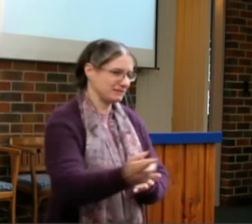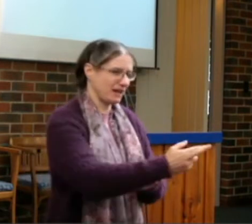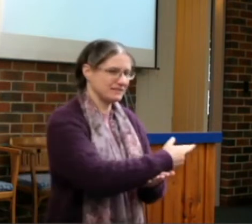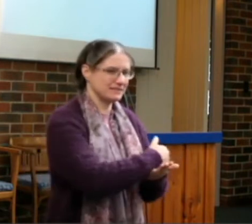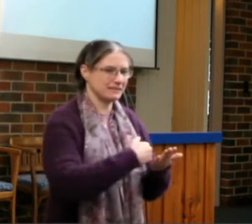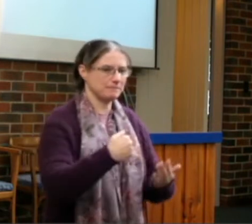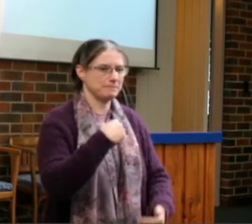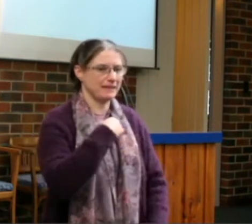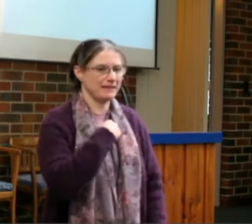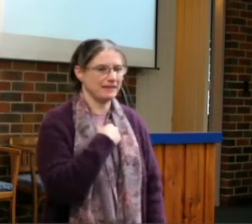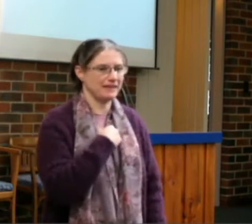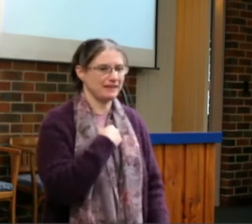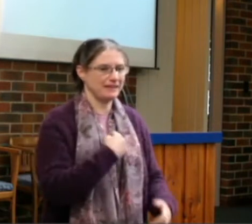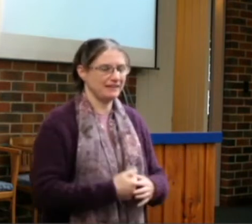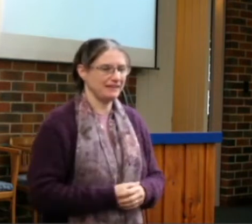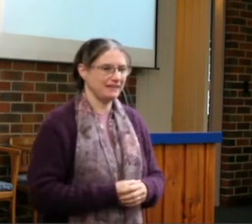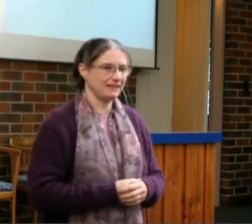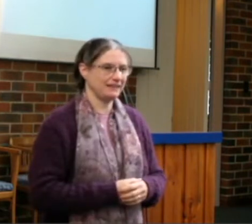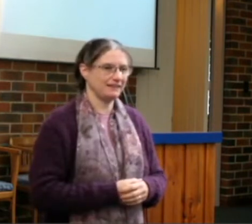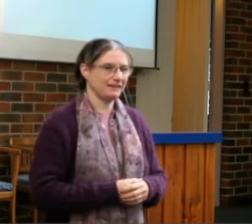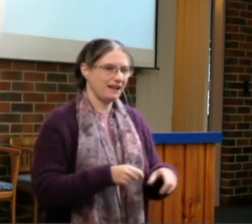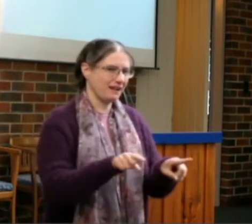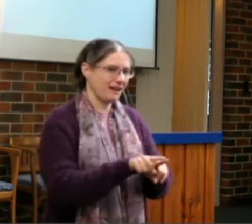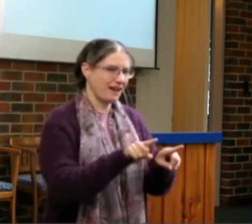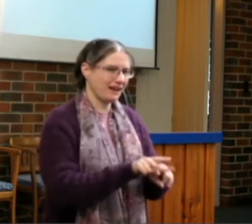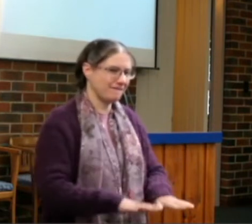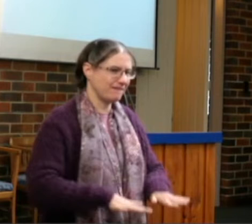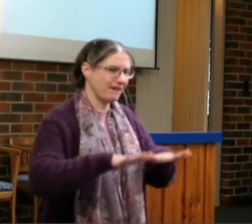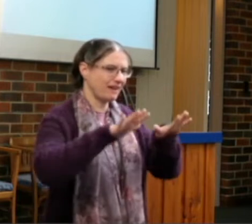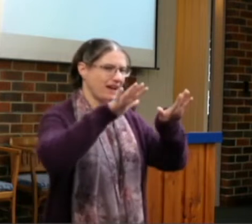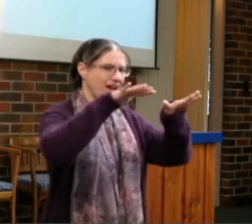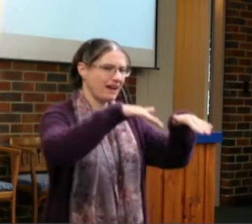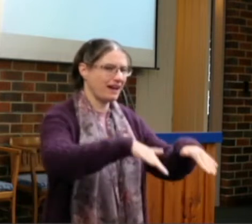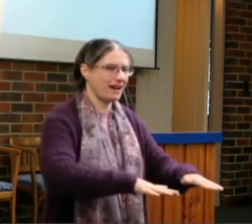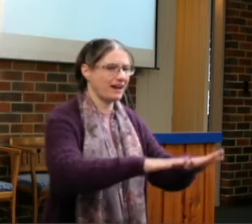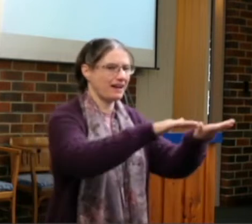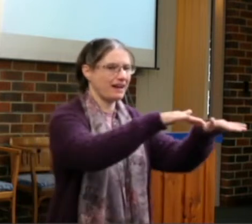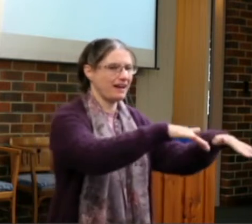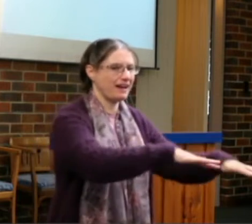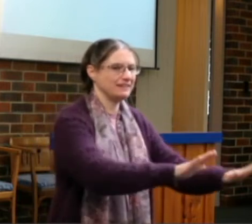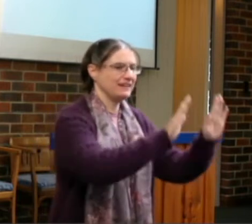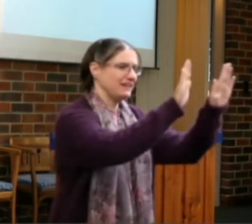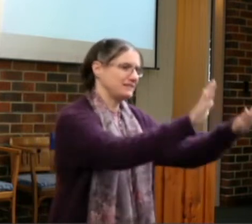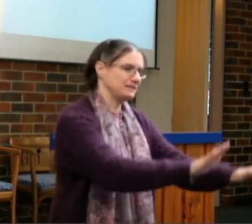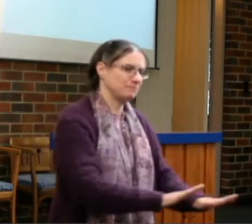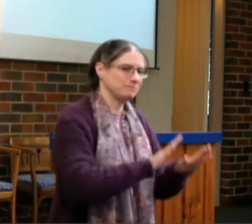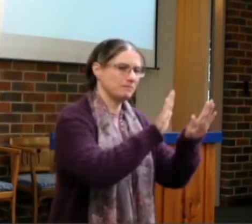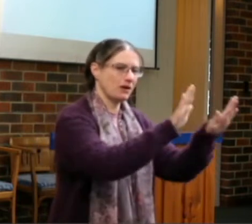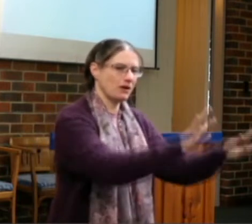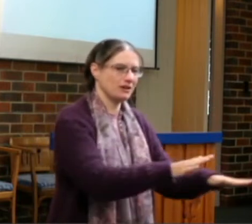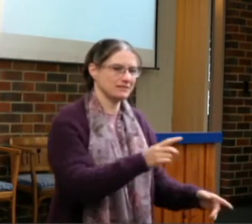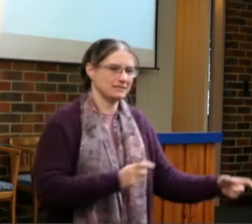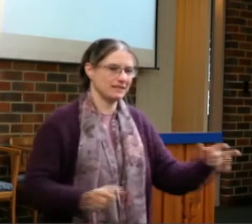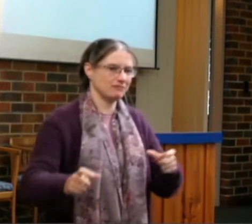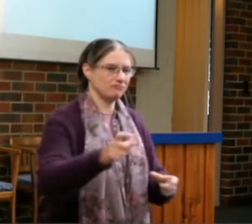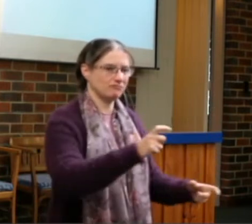has ransomed me. And like a flood, His